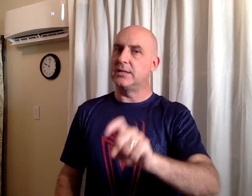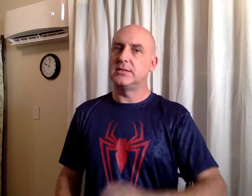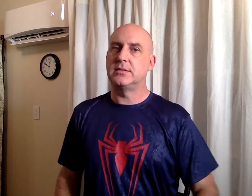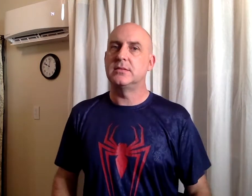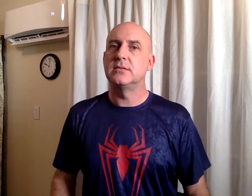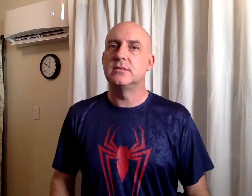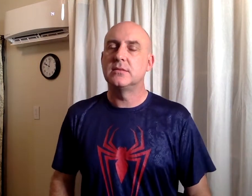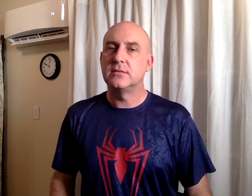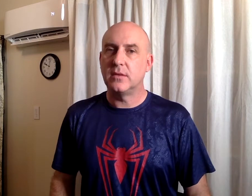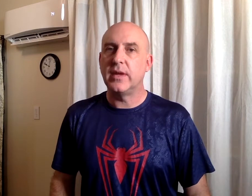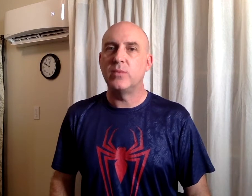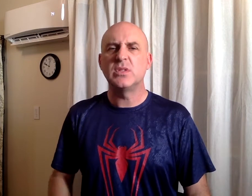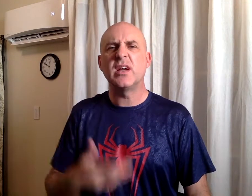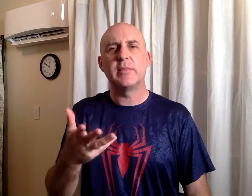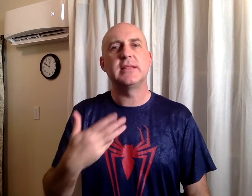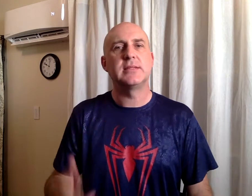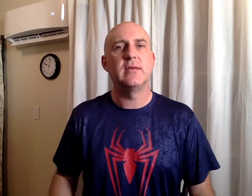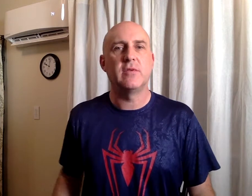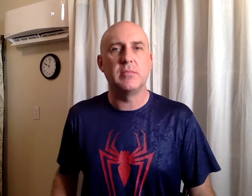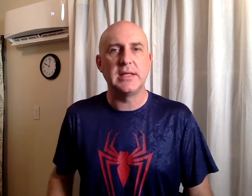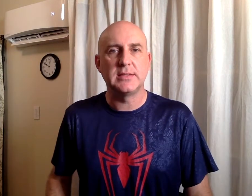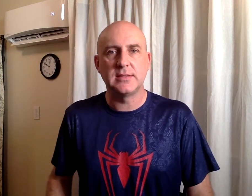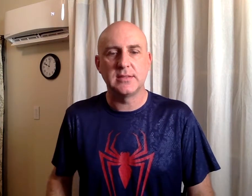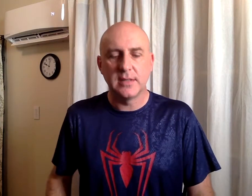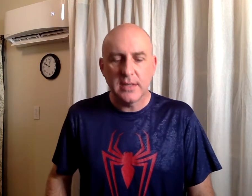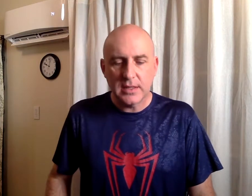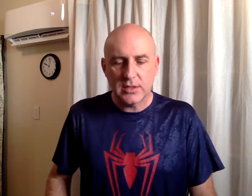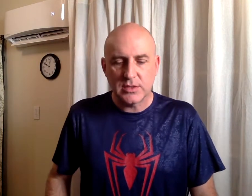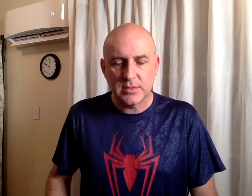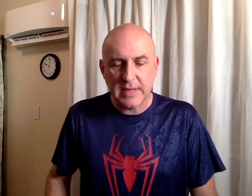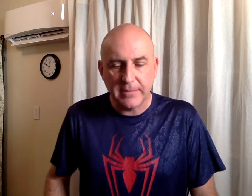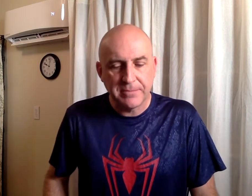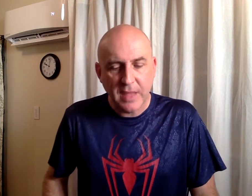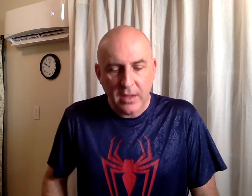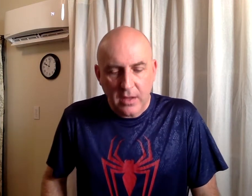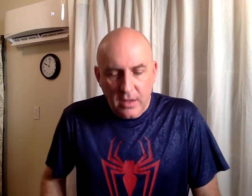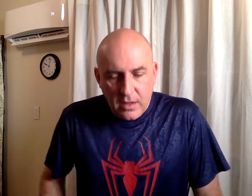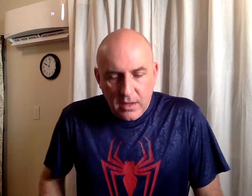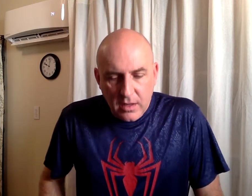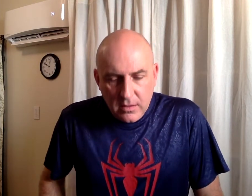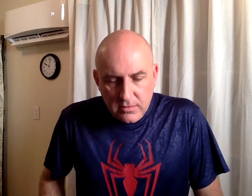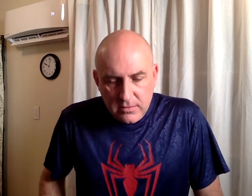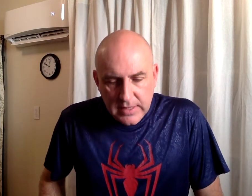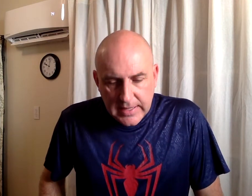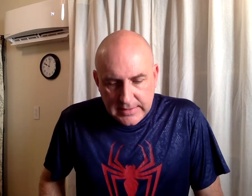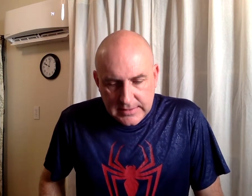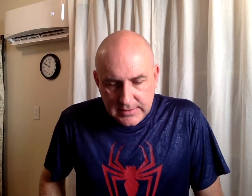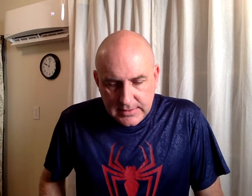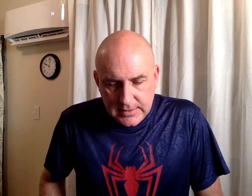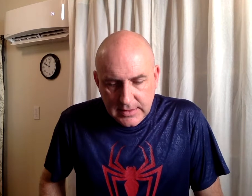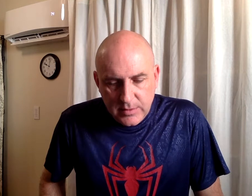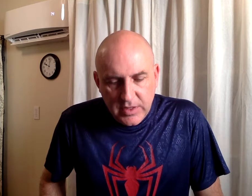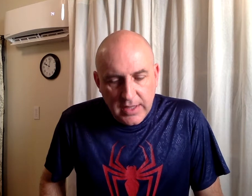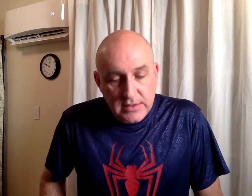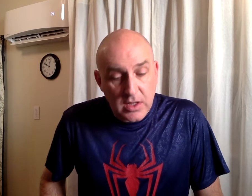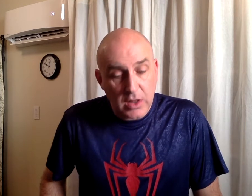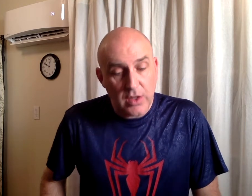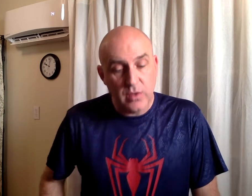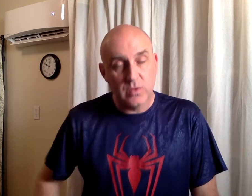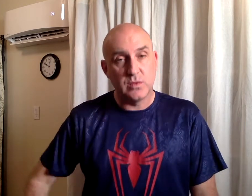must. All right, we'll talk about the sign for must in just a minute. All right, eyes open, eyes